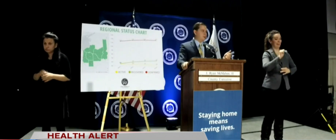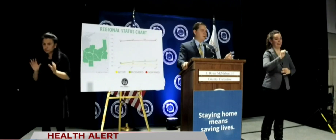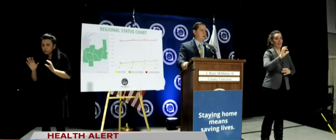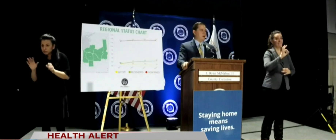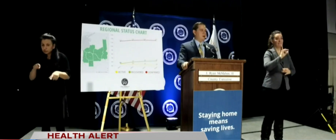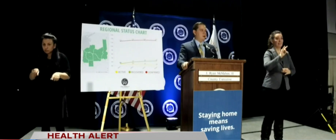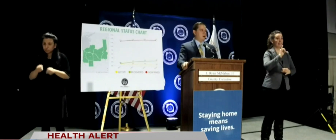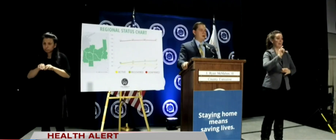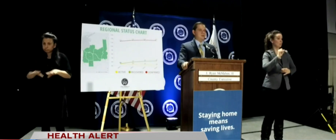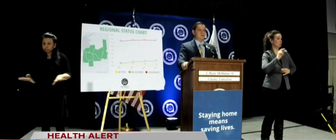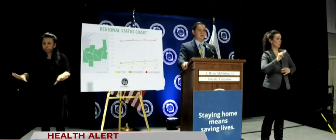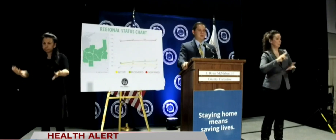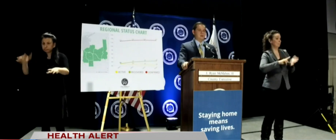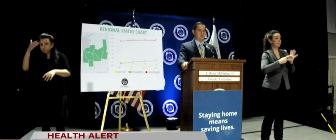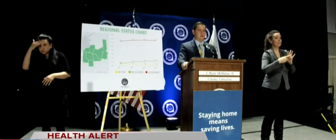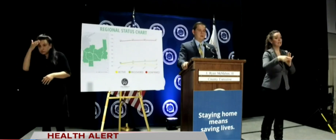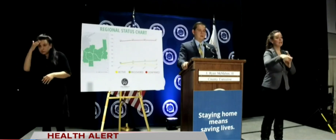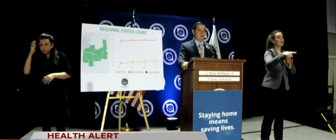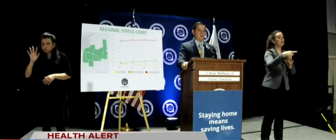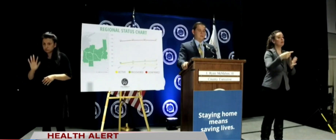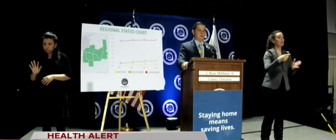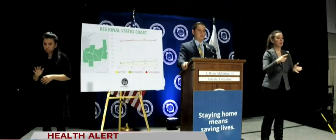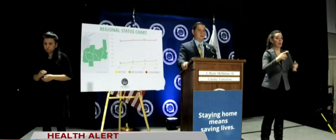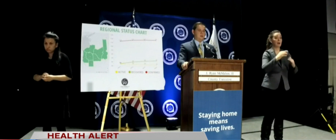building, aren't necessarily